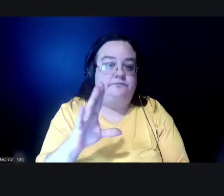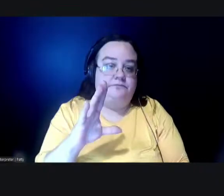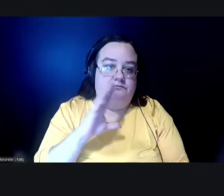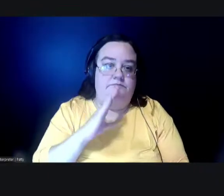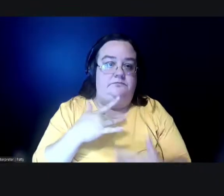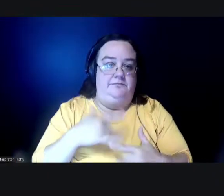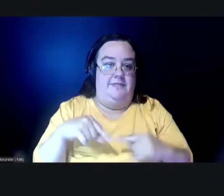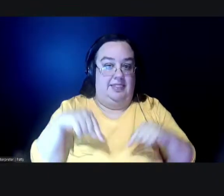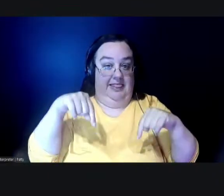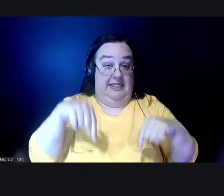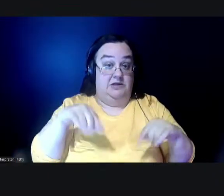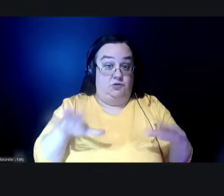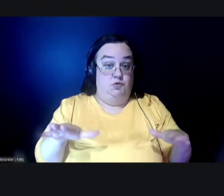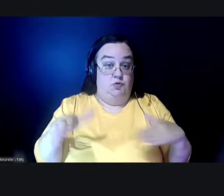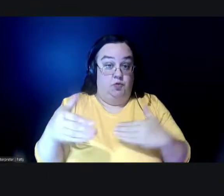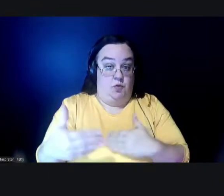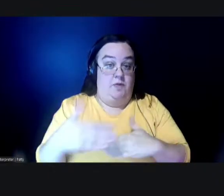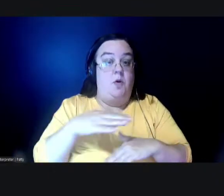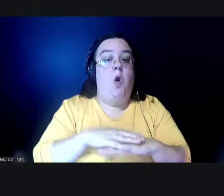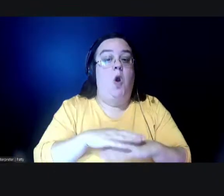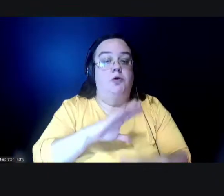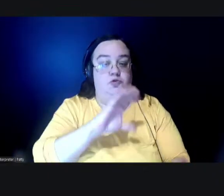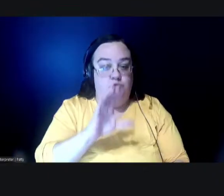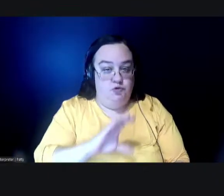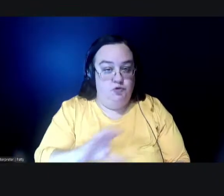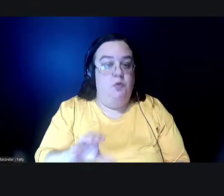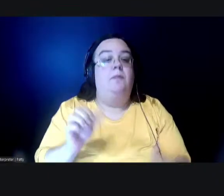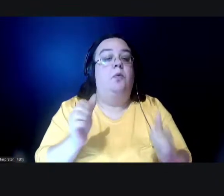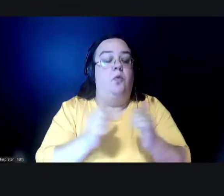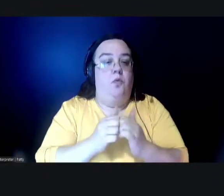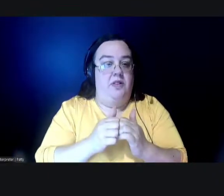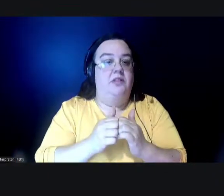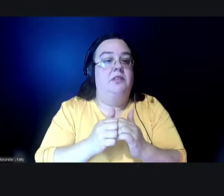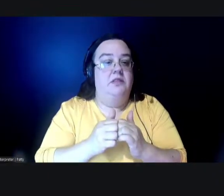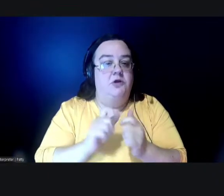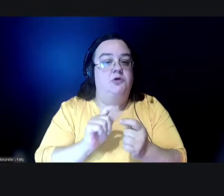this room on Zoom with translation.